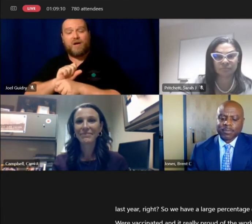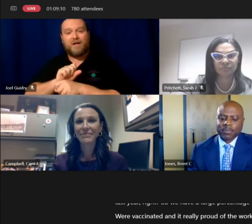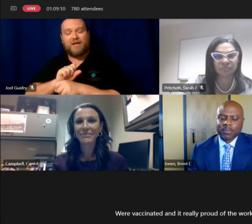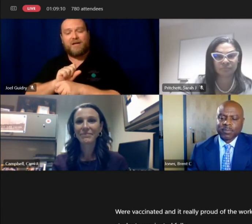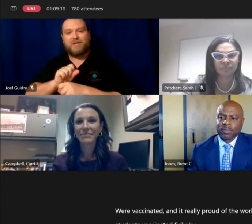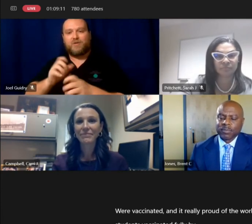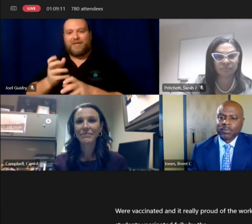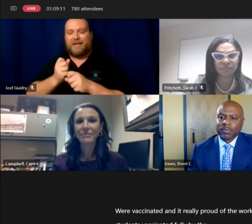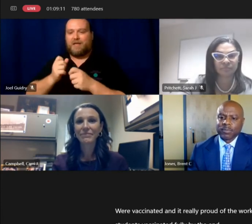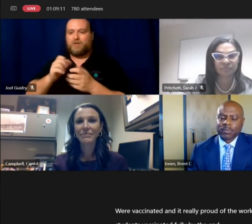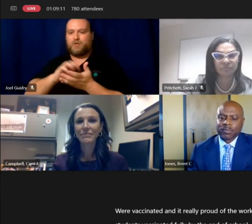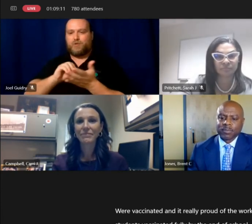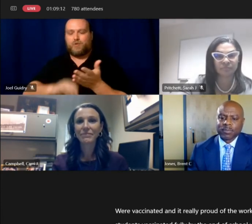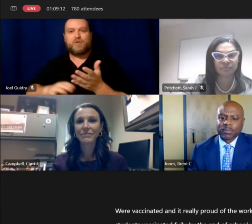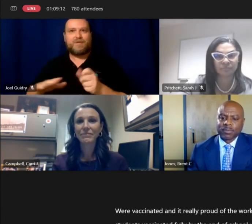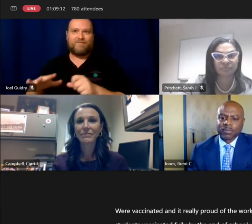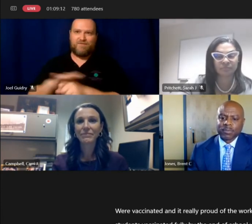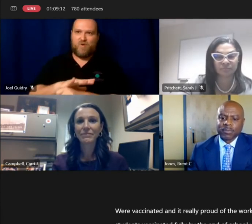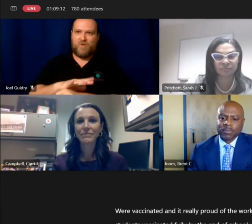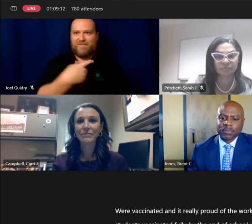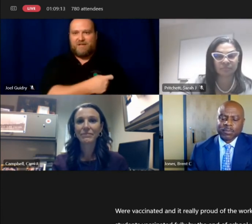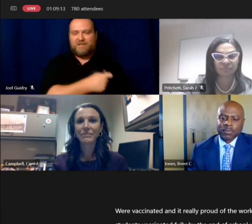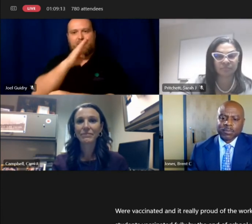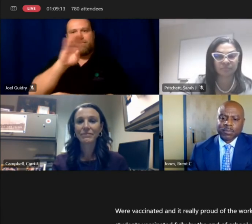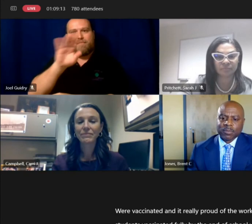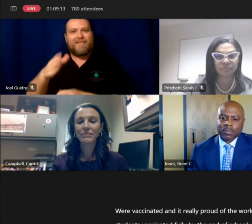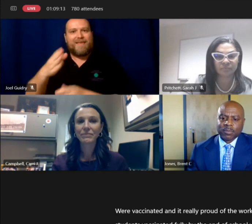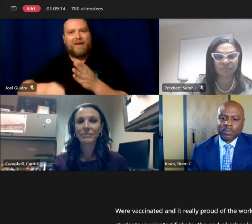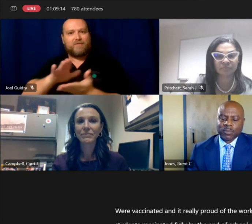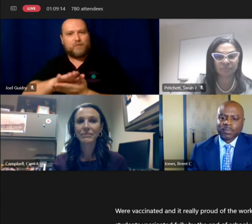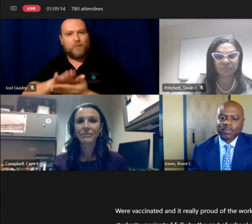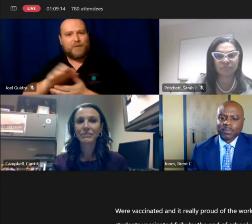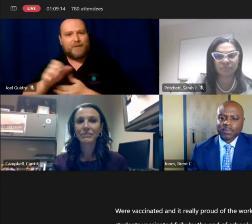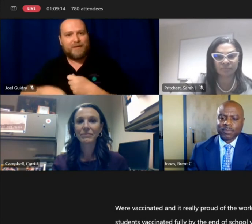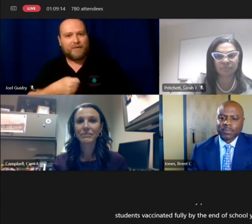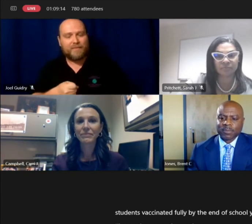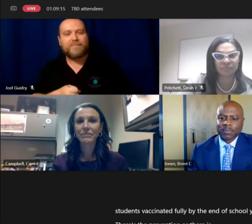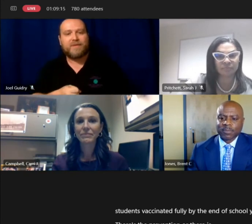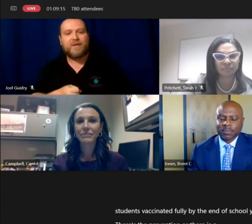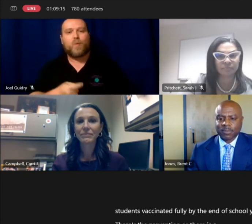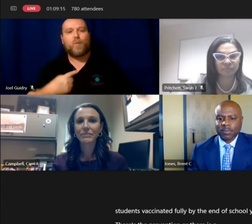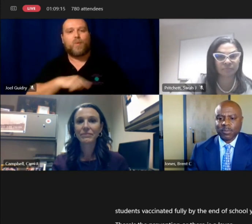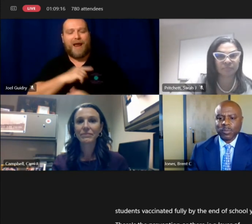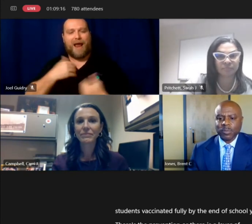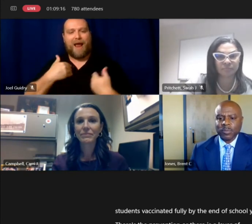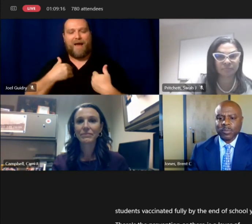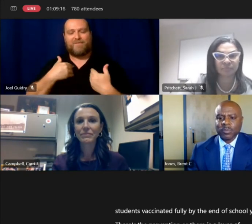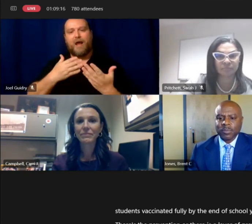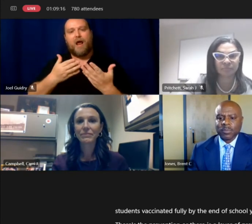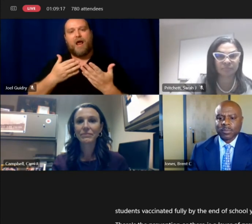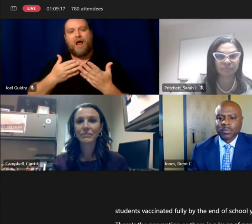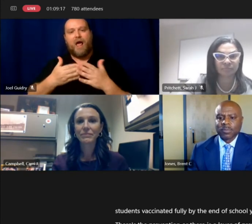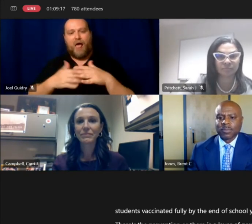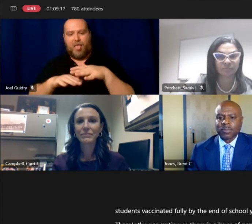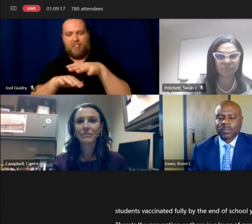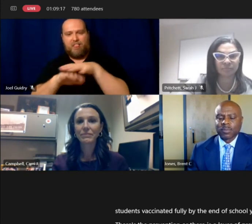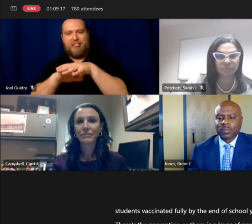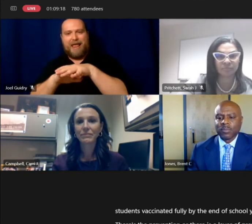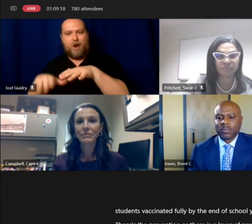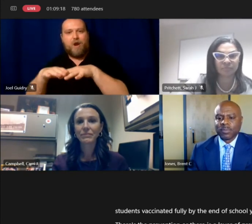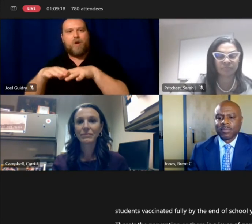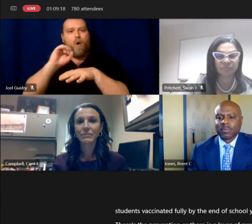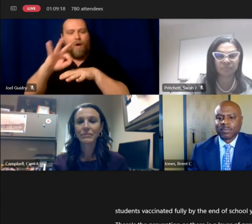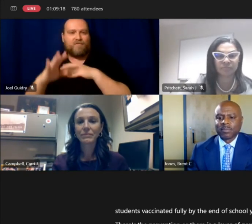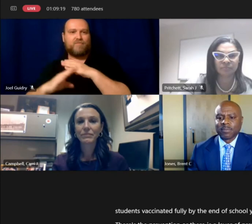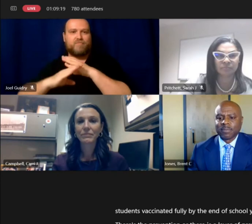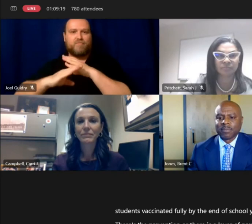we are on the right track. There's a prevention, or there is a layer of prevention and vaccines. And as Carrie